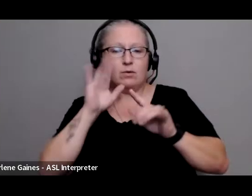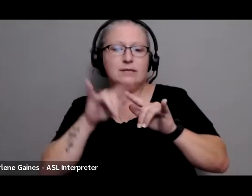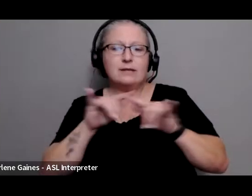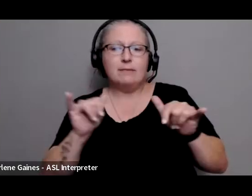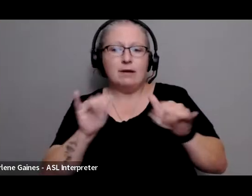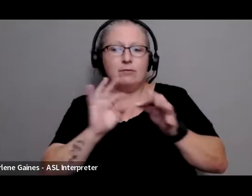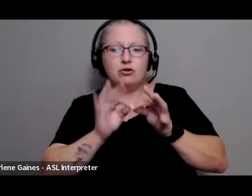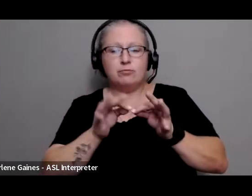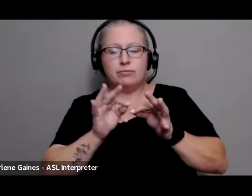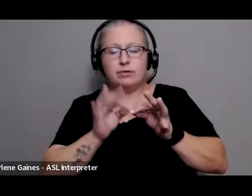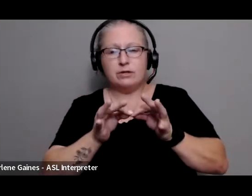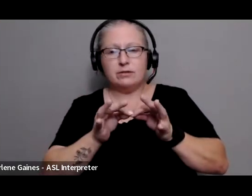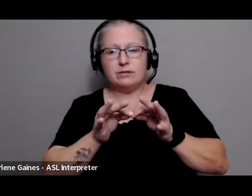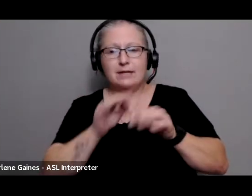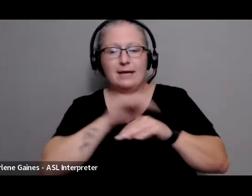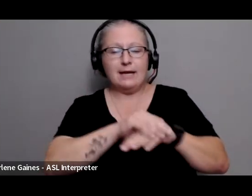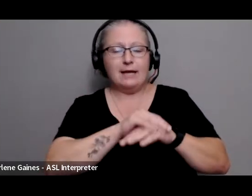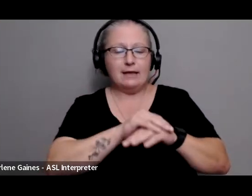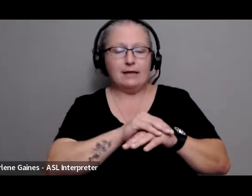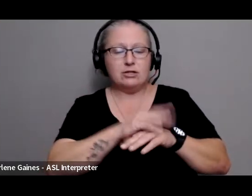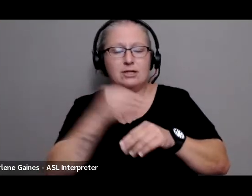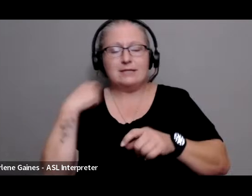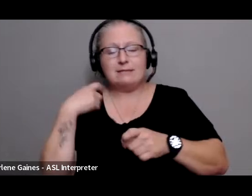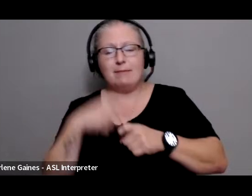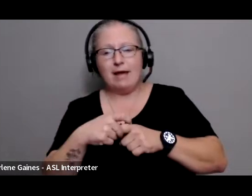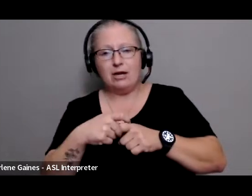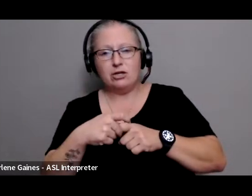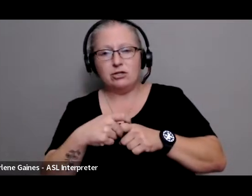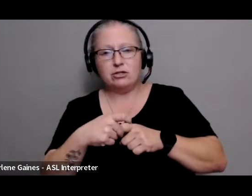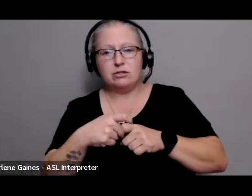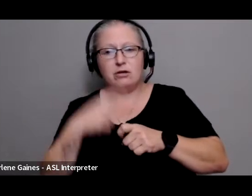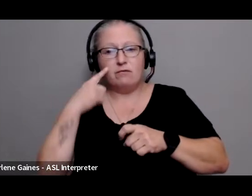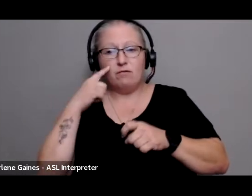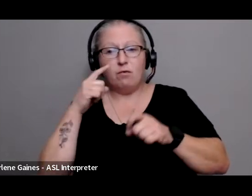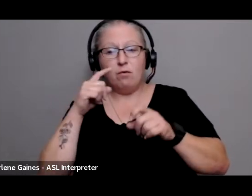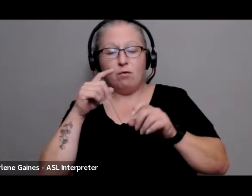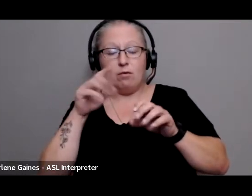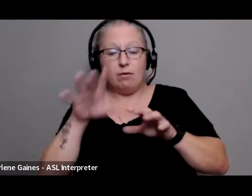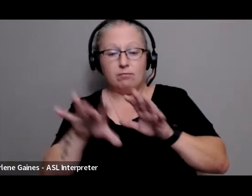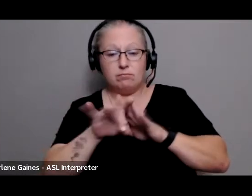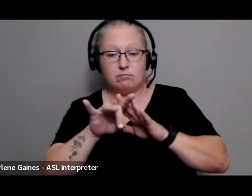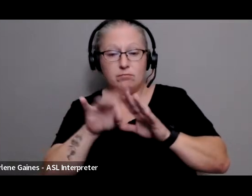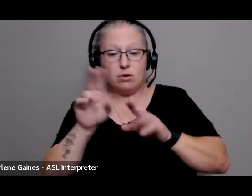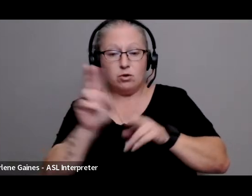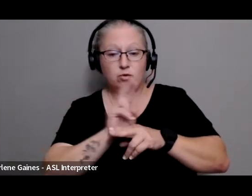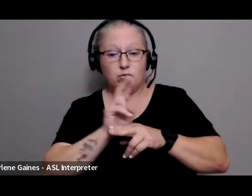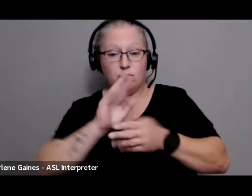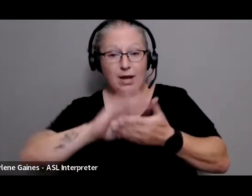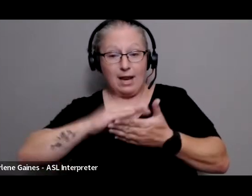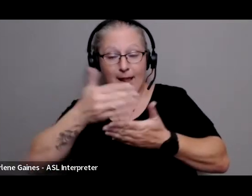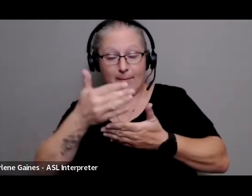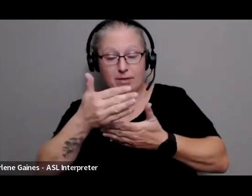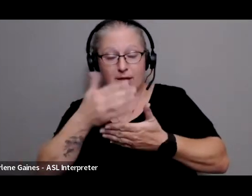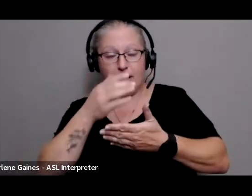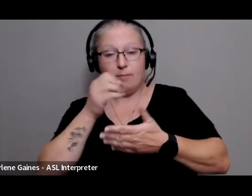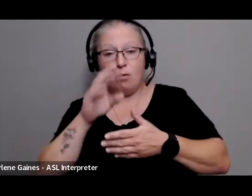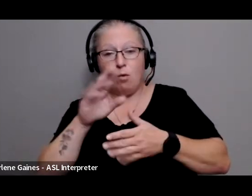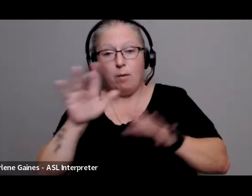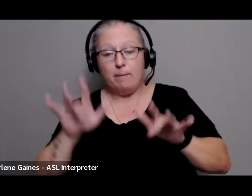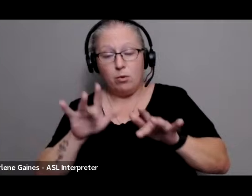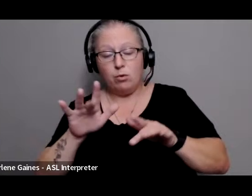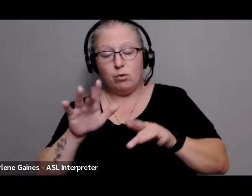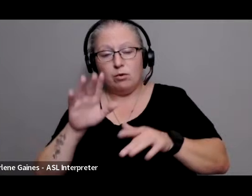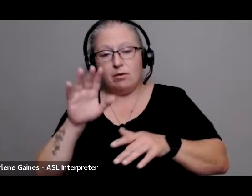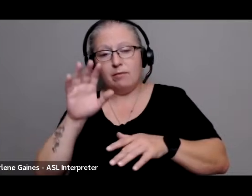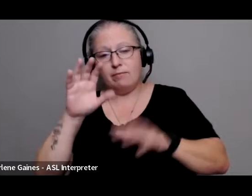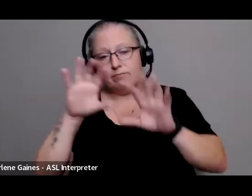simultaneous interpretation in English and Spanish. To enable the interpretation, if you're using your laptop or desktop, please locate